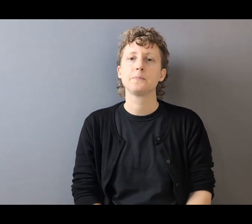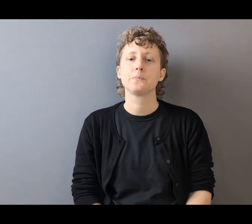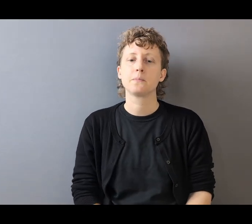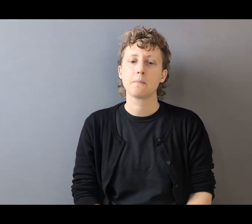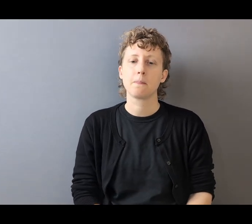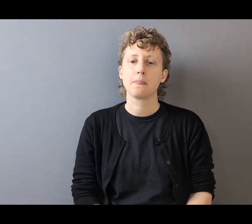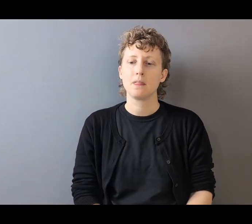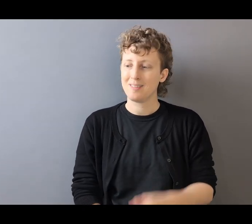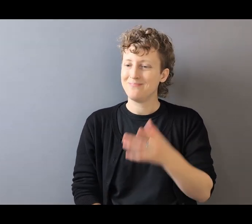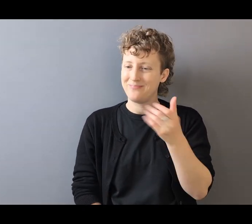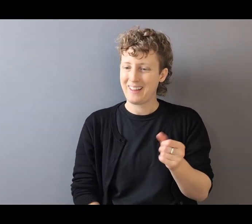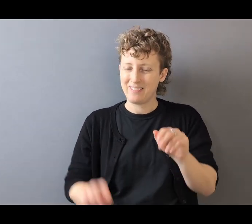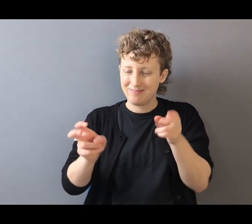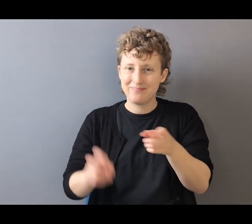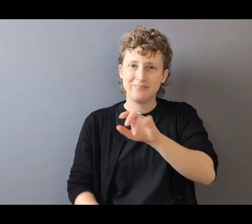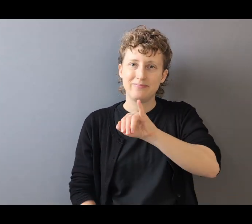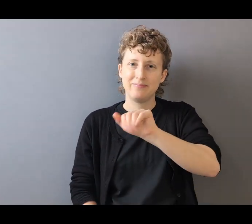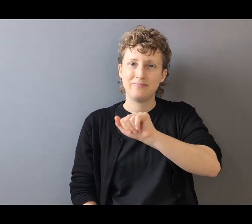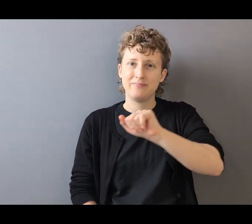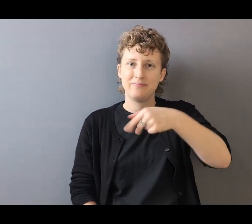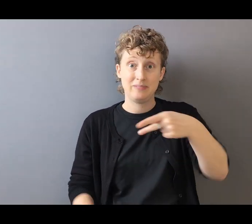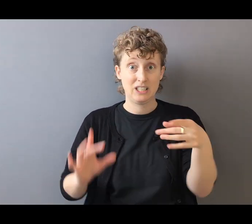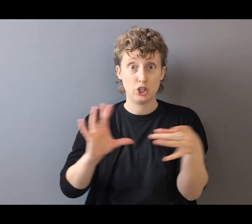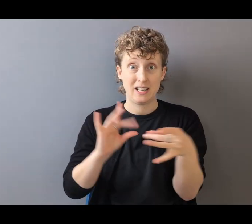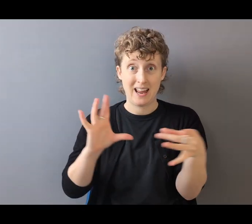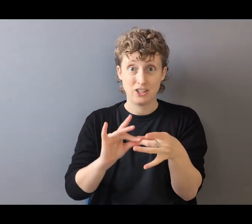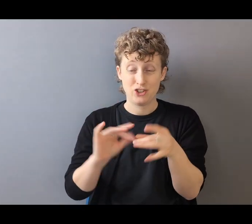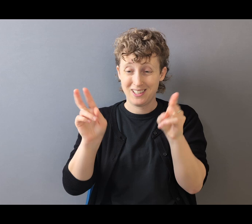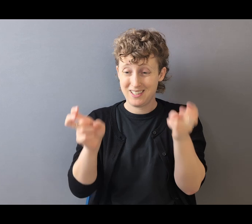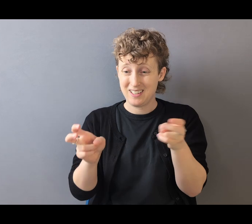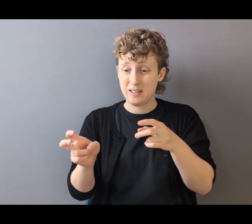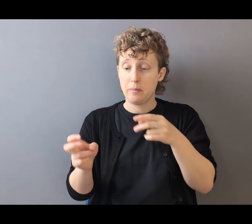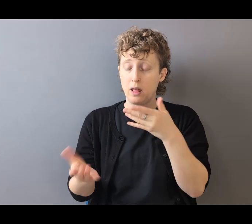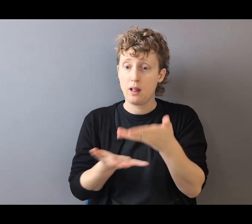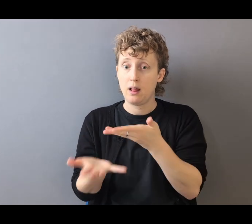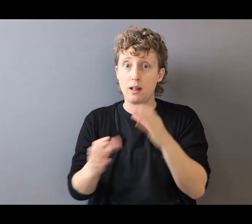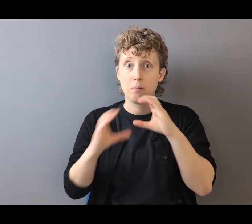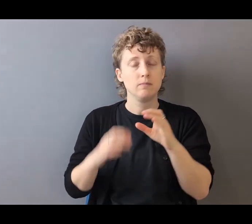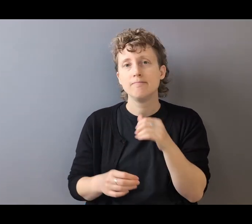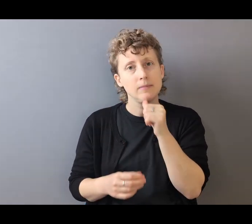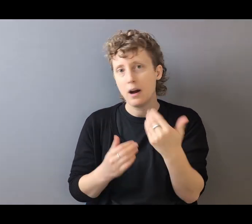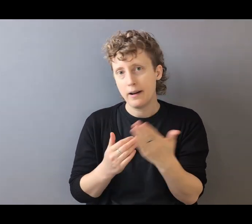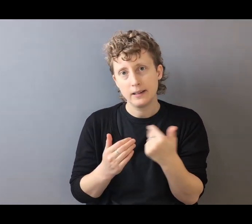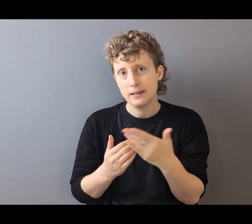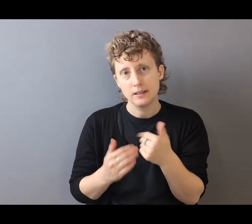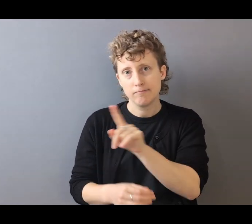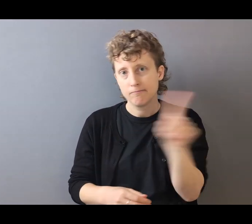EIAAP connections, but the communication is not, let's say, easy. We need